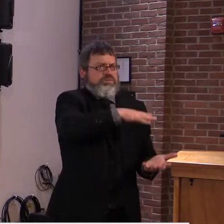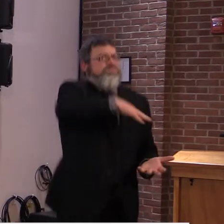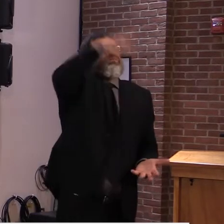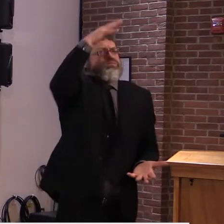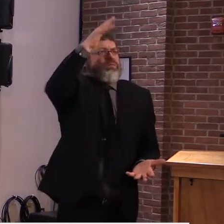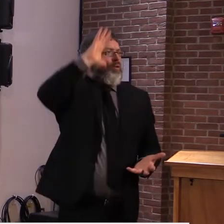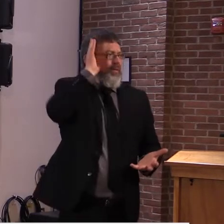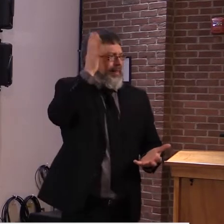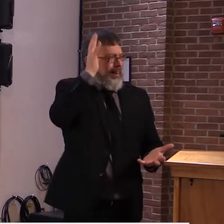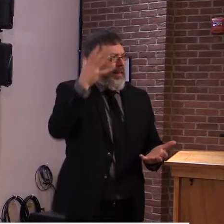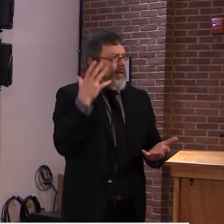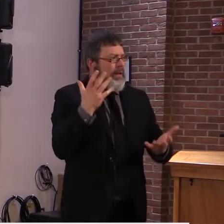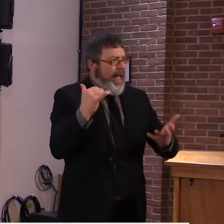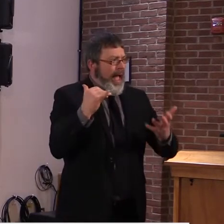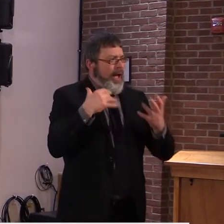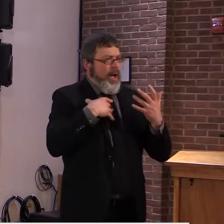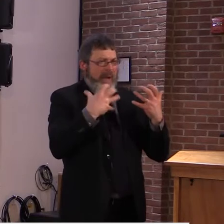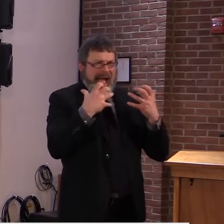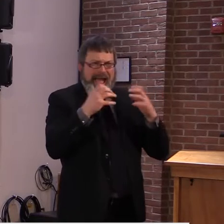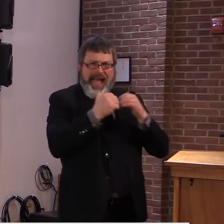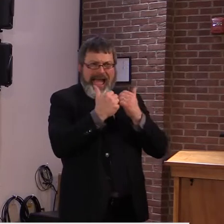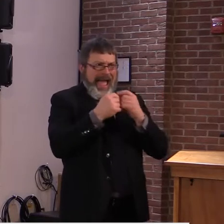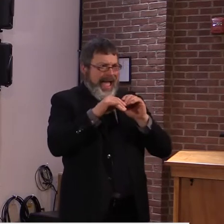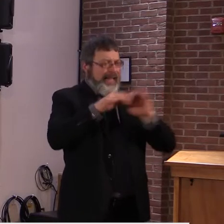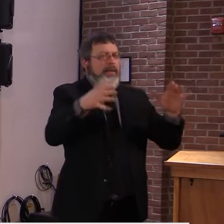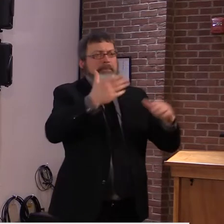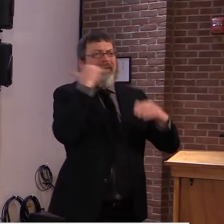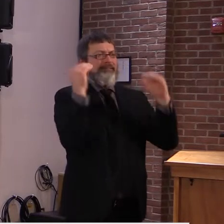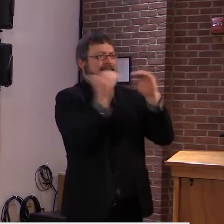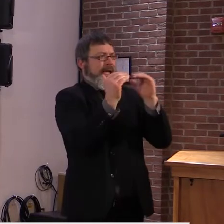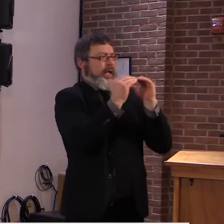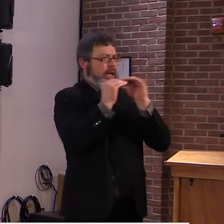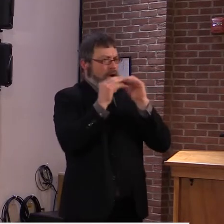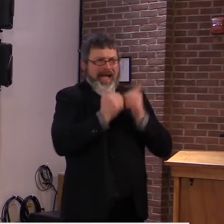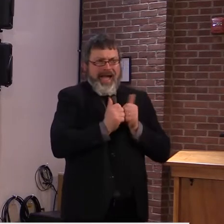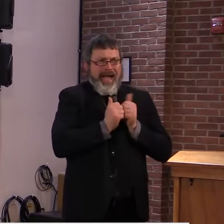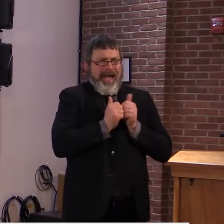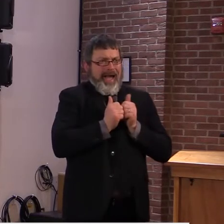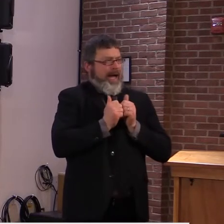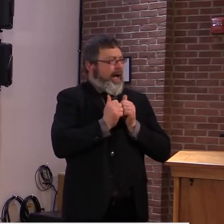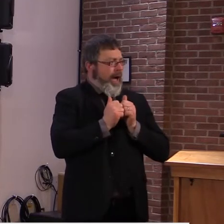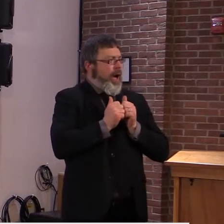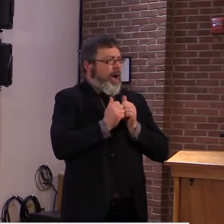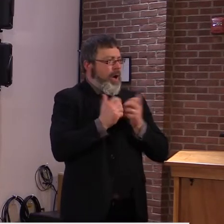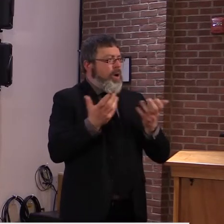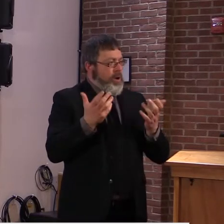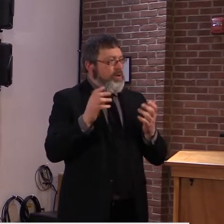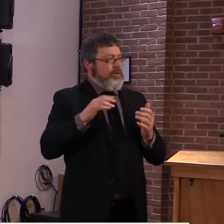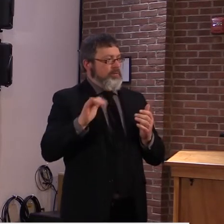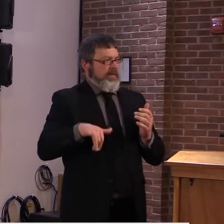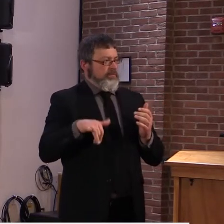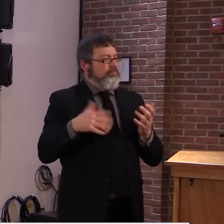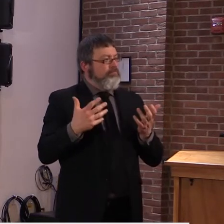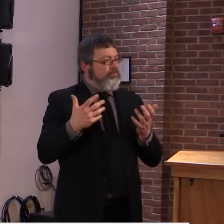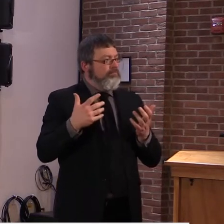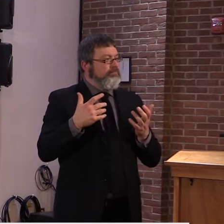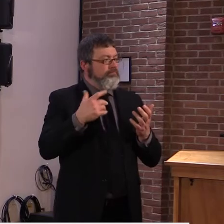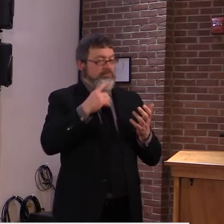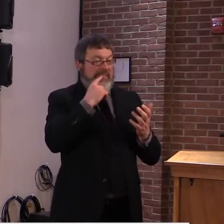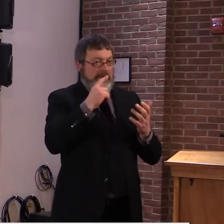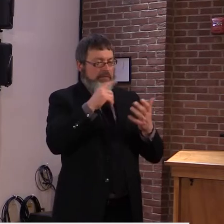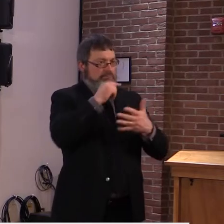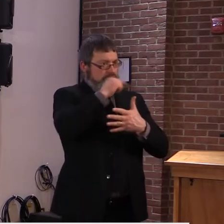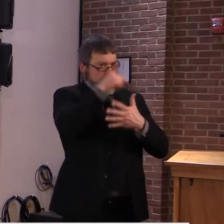equitably get the vaccine to everyone. So there will be a multi-pronged approach. There'll be some things that you